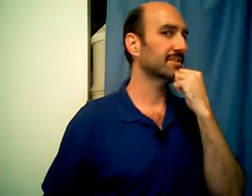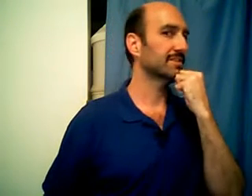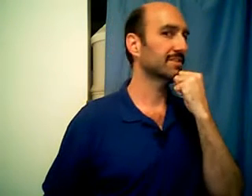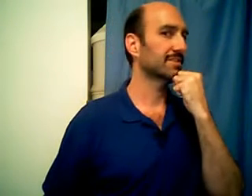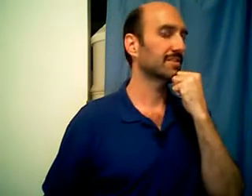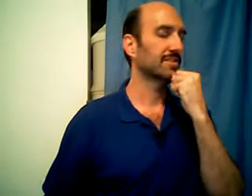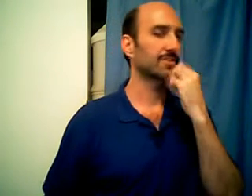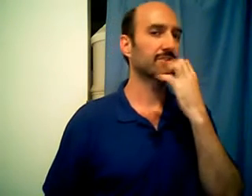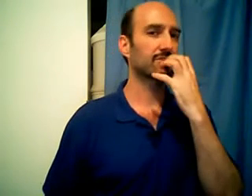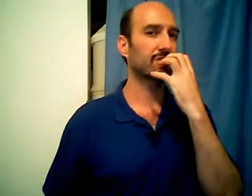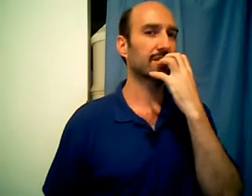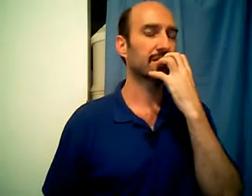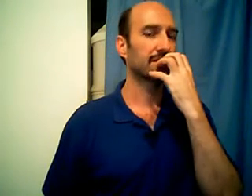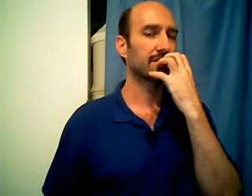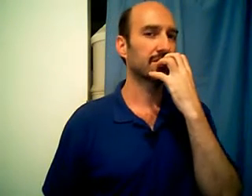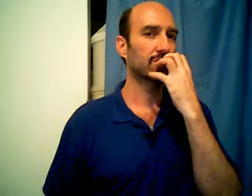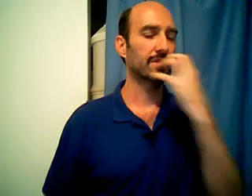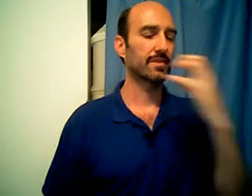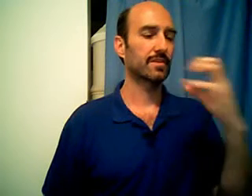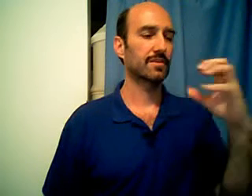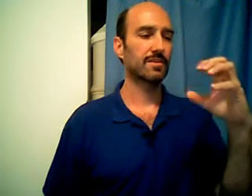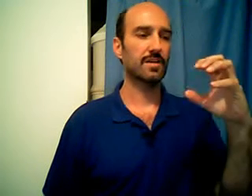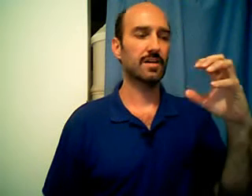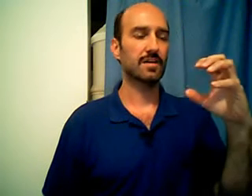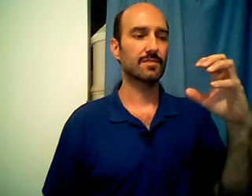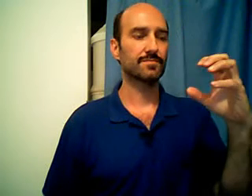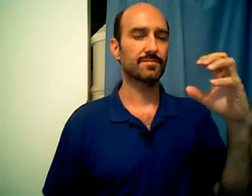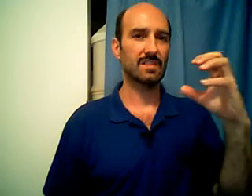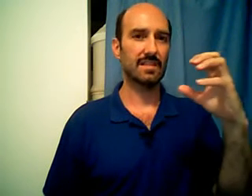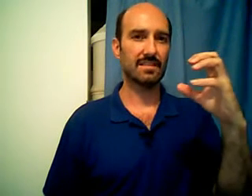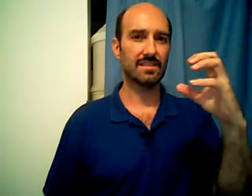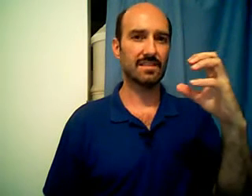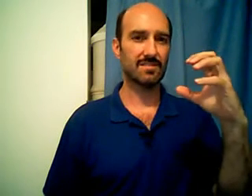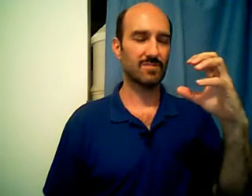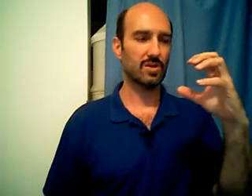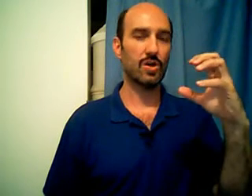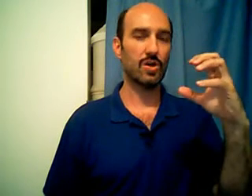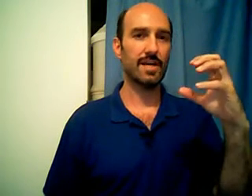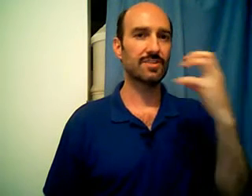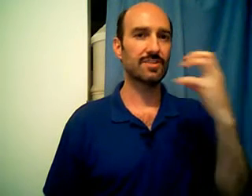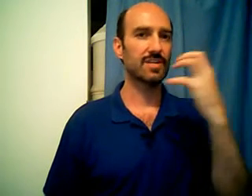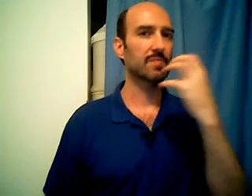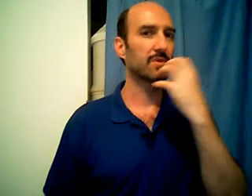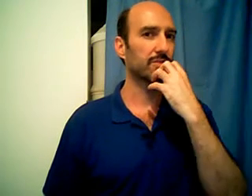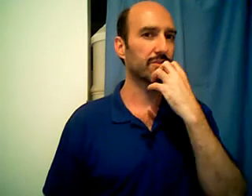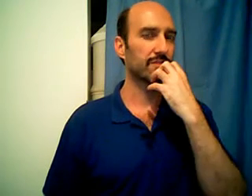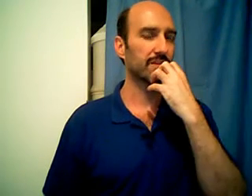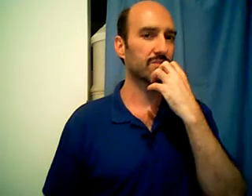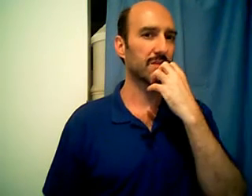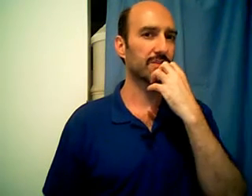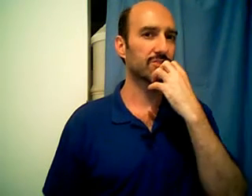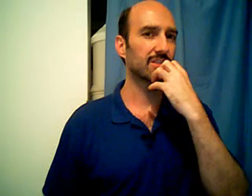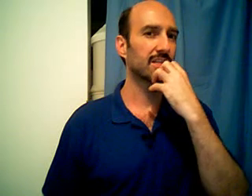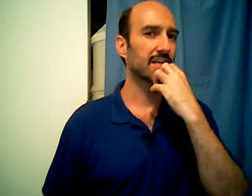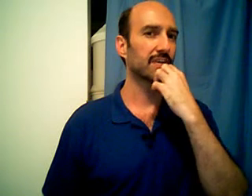Precious. You're just starting with the, like this claw hand shape with your fingers by your chin, and you